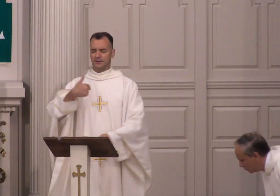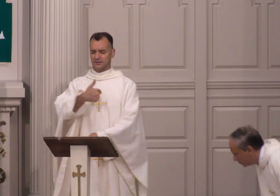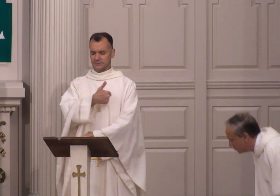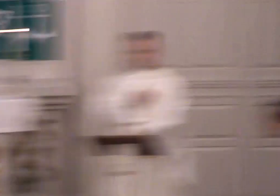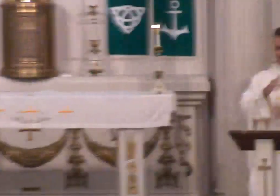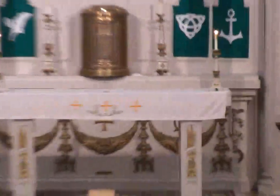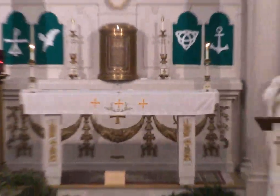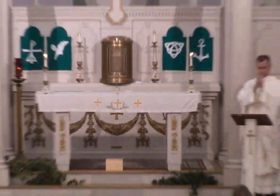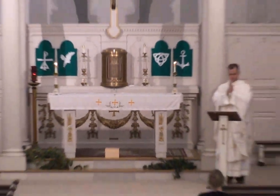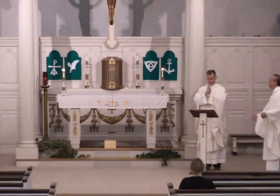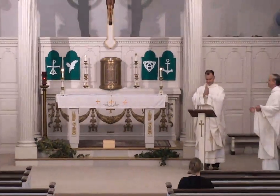Let us pray.